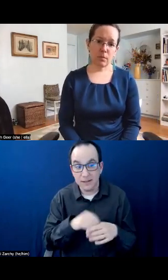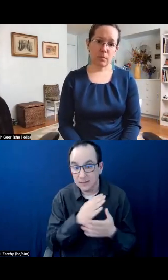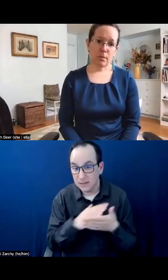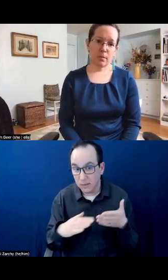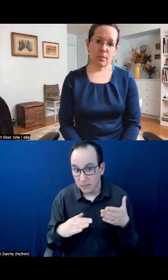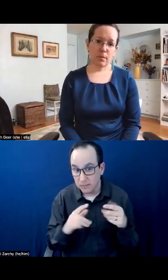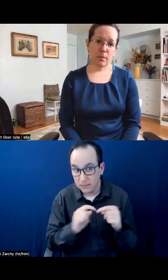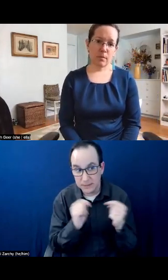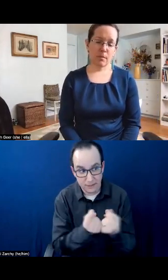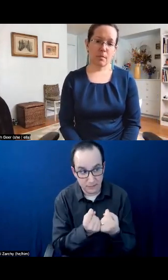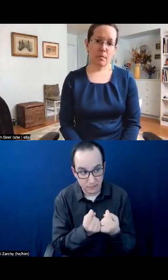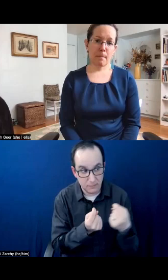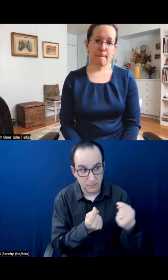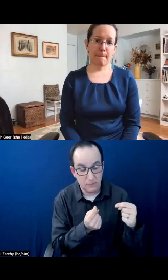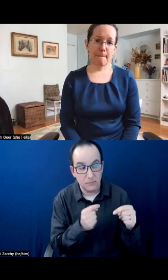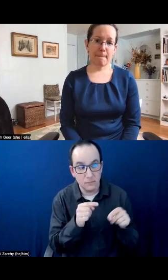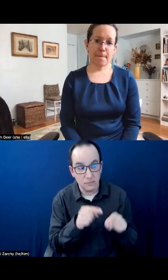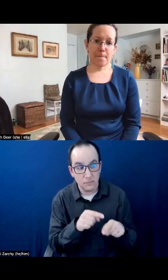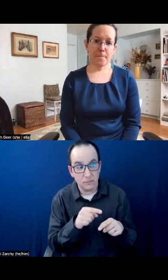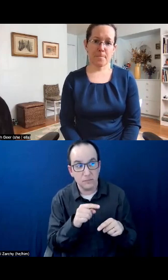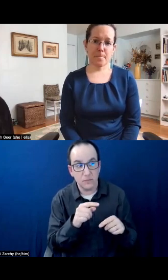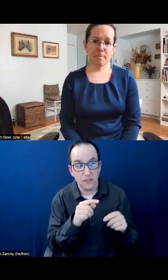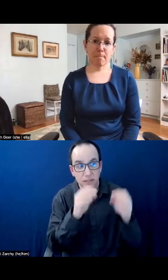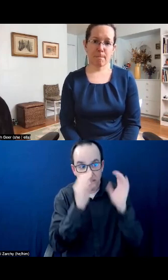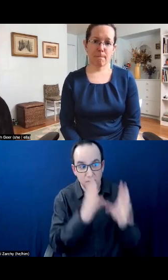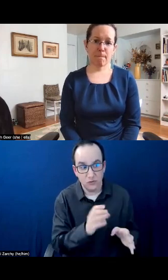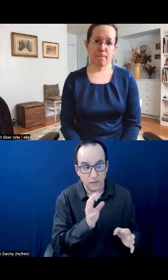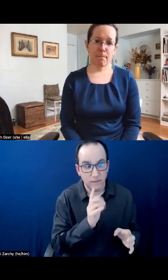structure or your system may look different.